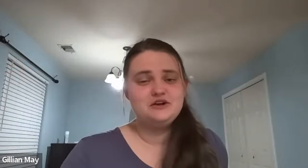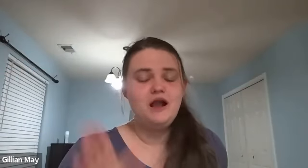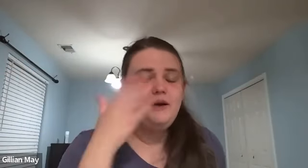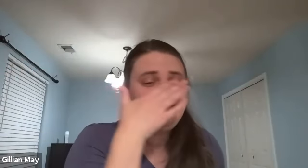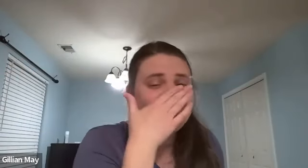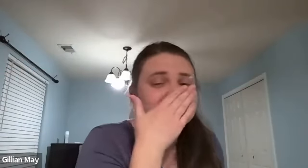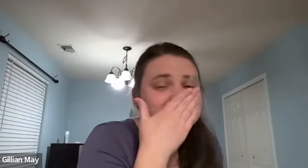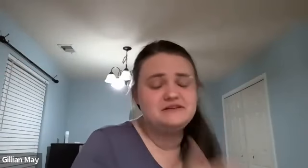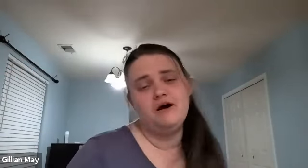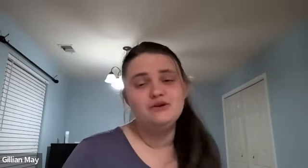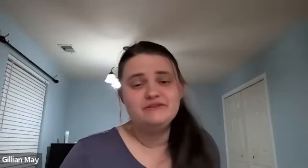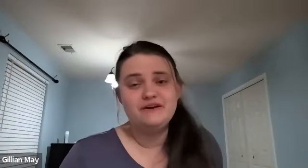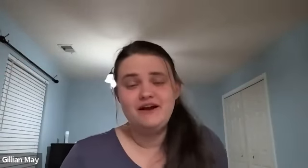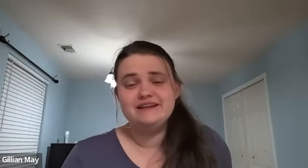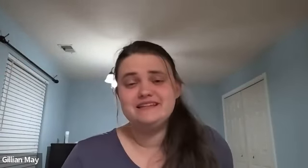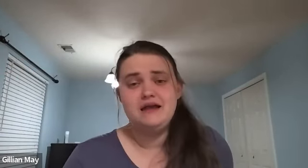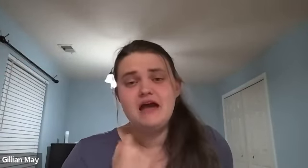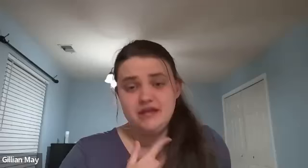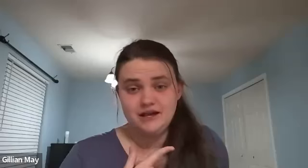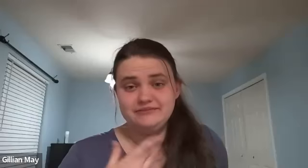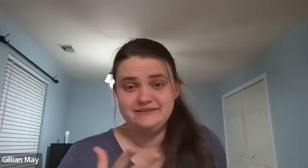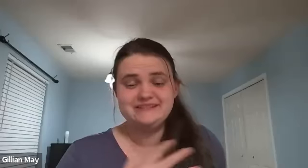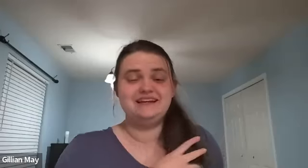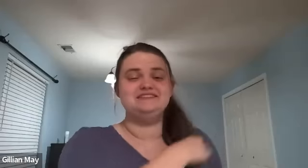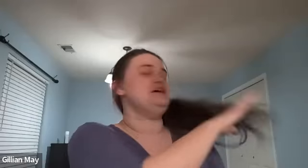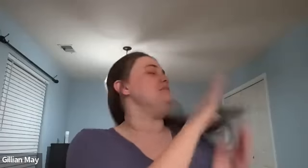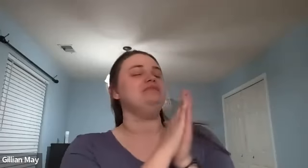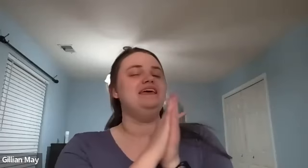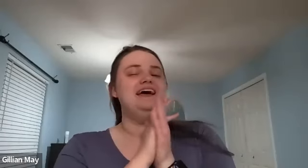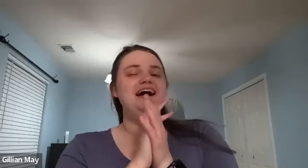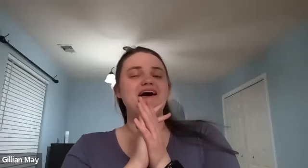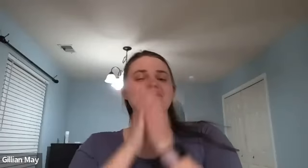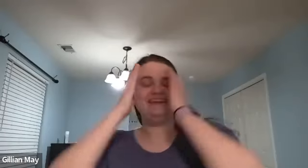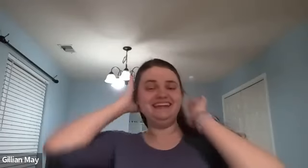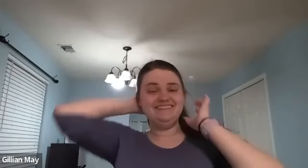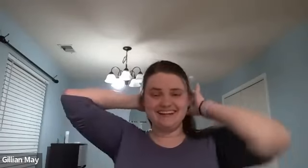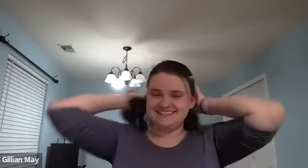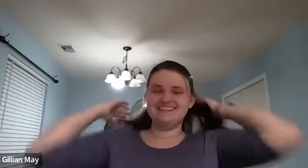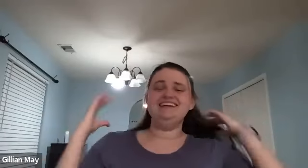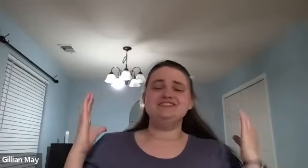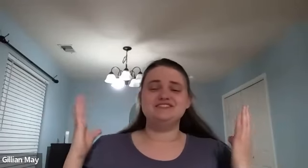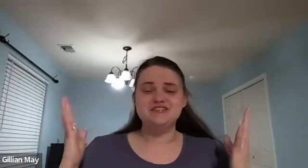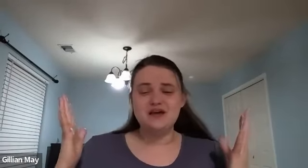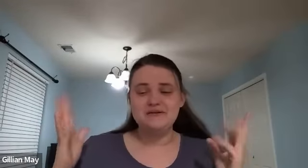going, oh my gosh, I'm so, no, I will be very honest. I have a hiccup. Give me a second. So, anyways, so it is